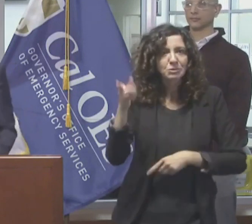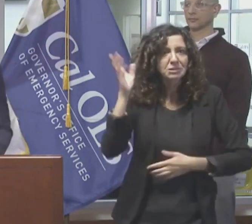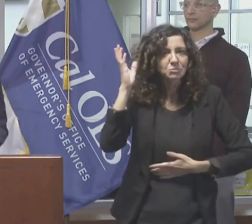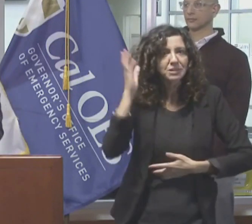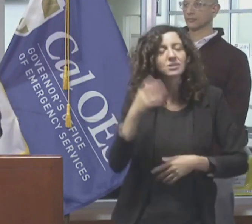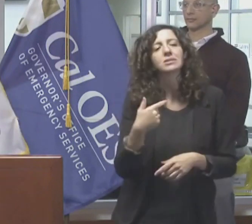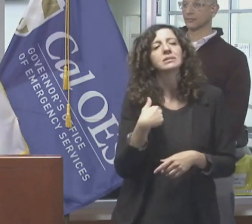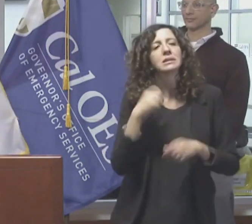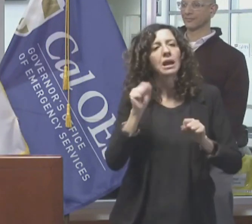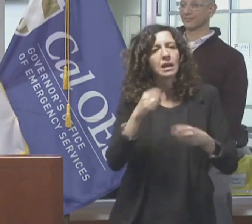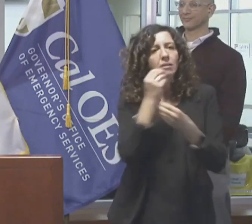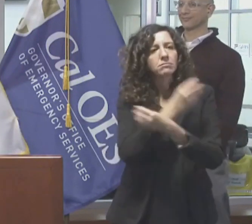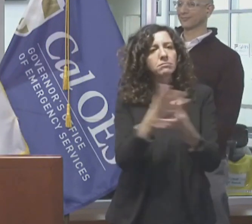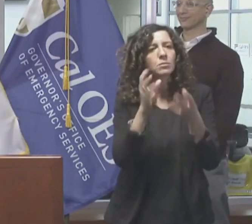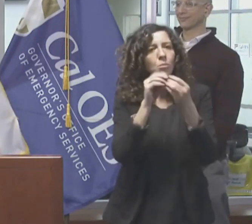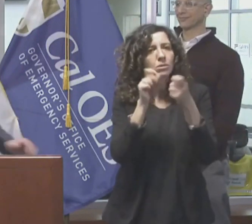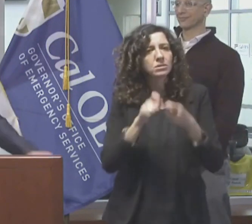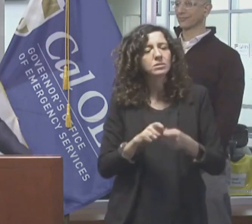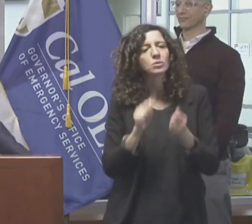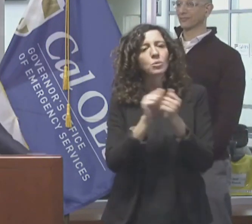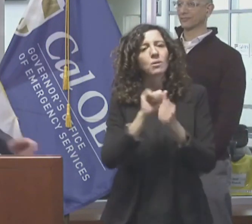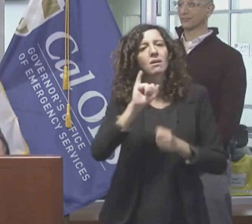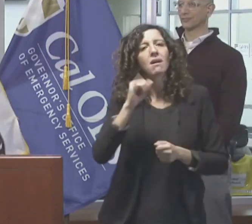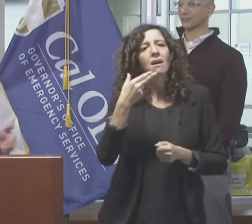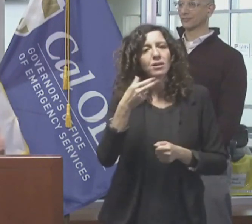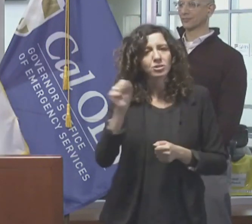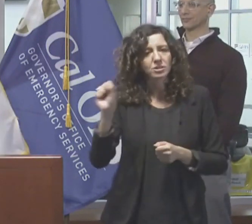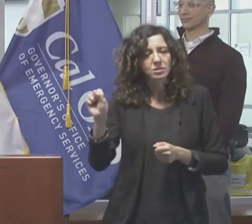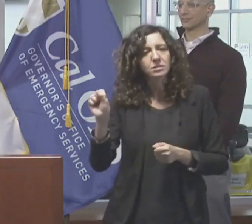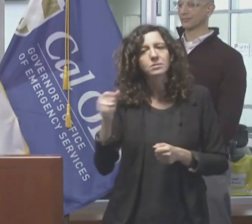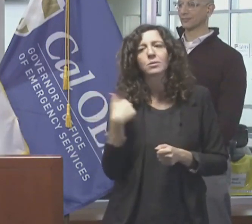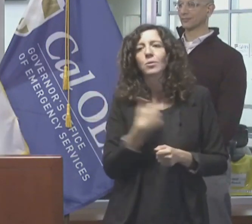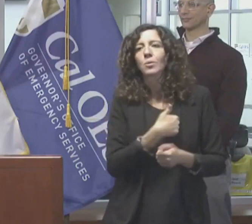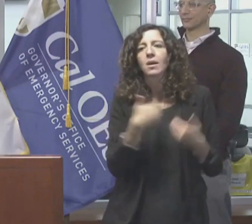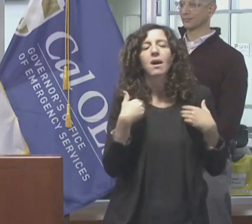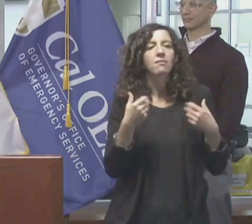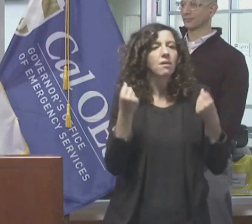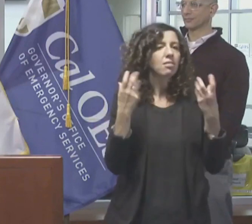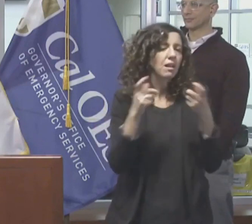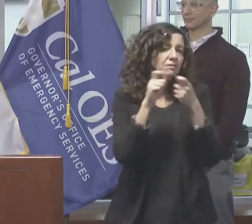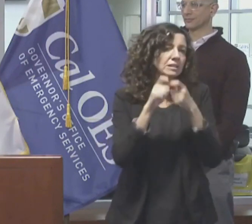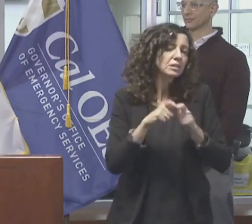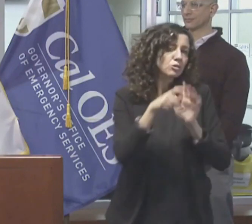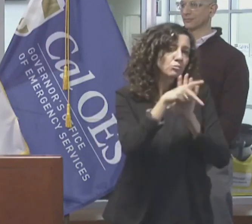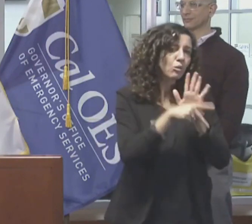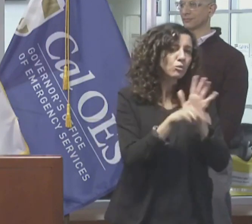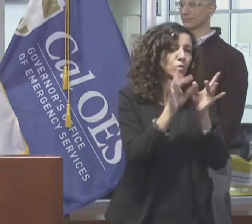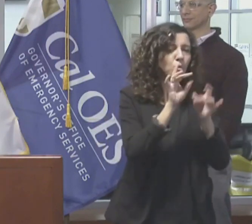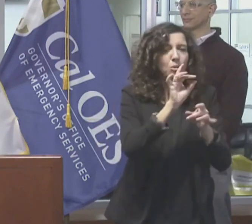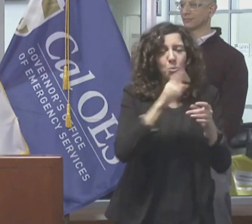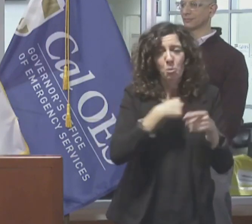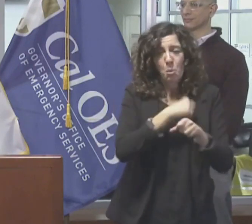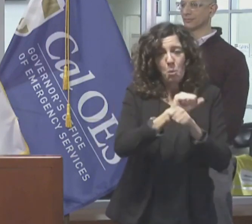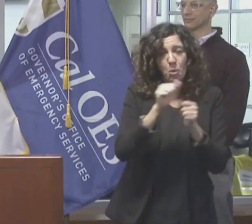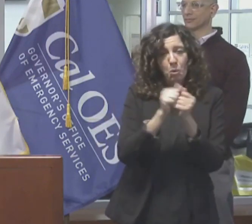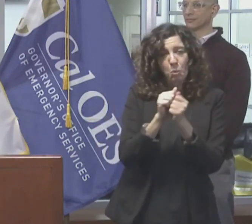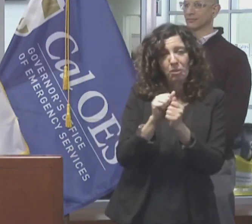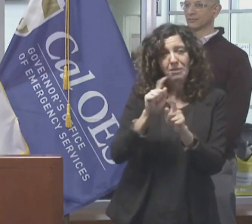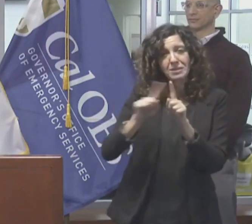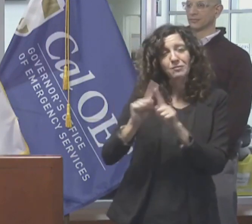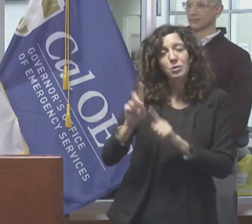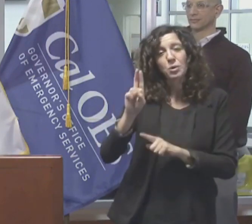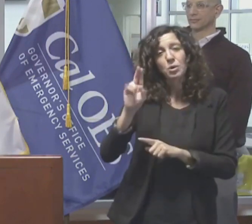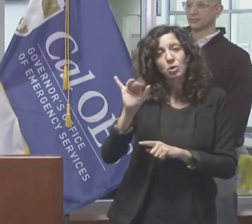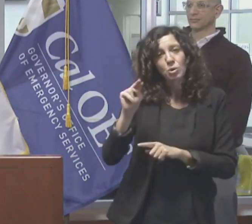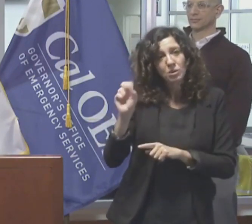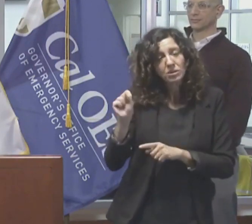more specific terms what we're doing for IHSS and others. We have very detailed protocols, working with the unions that are uniquely positioned